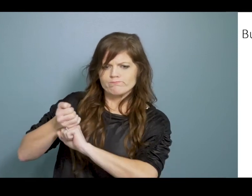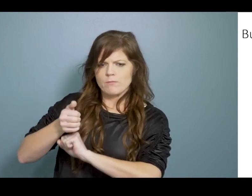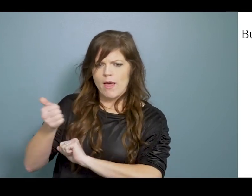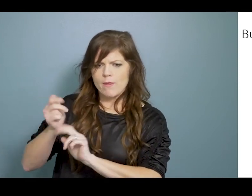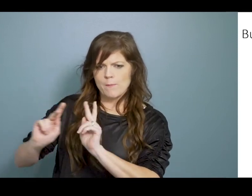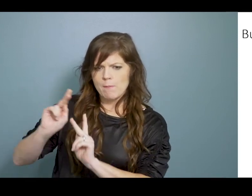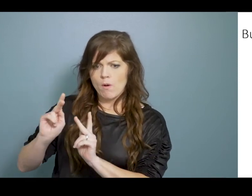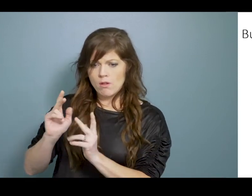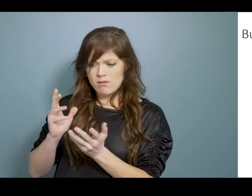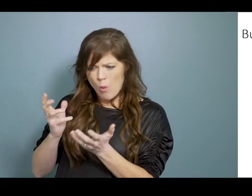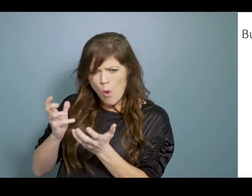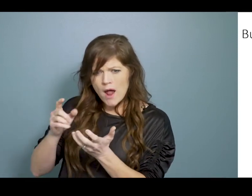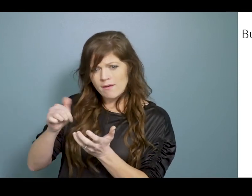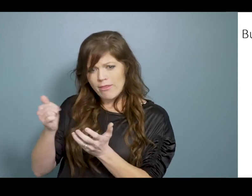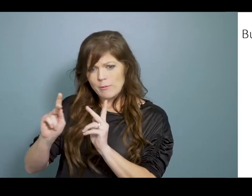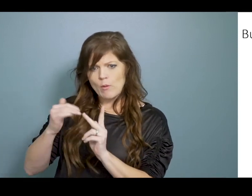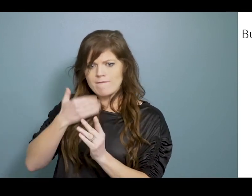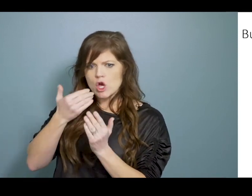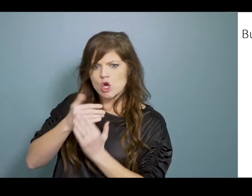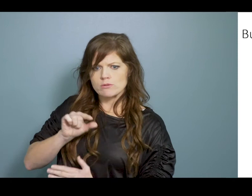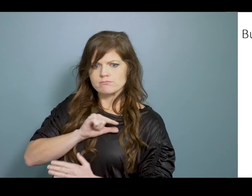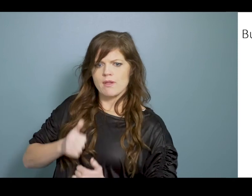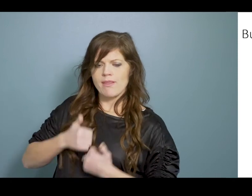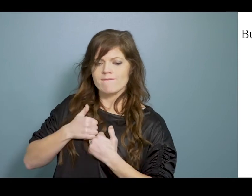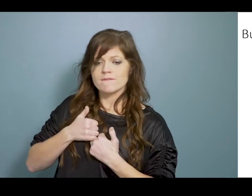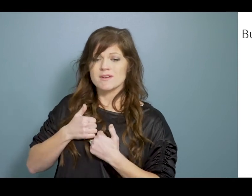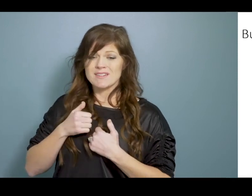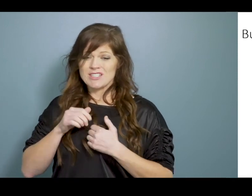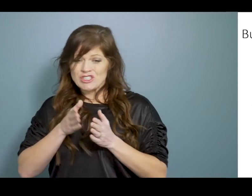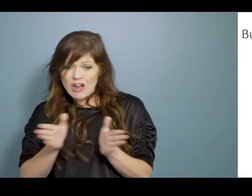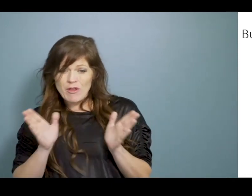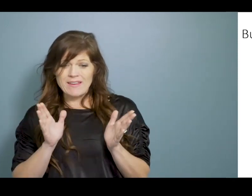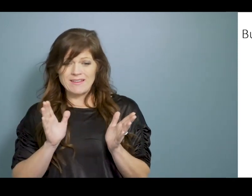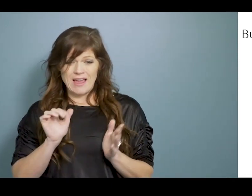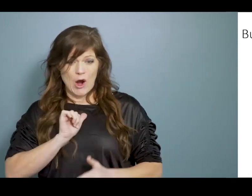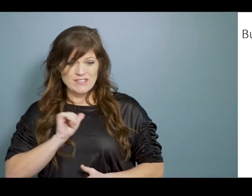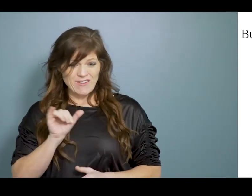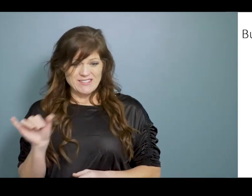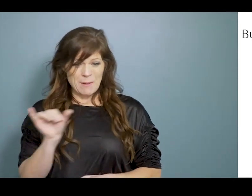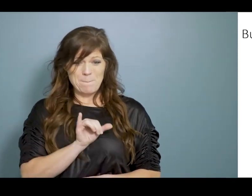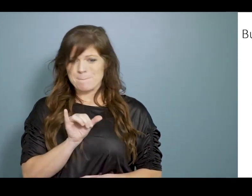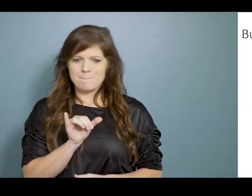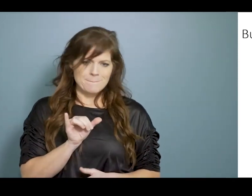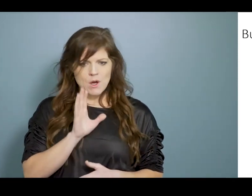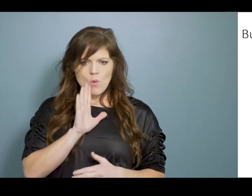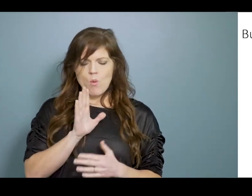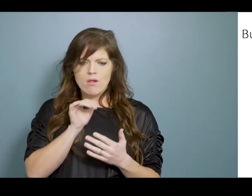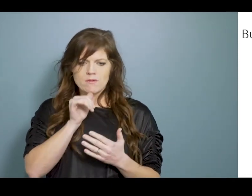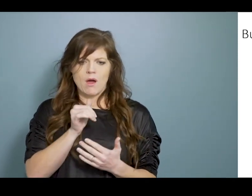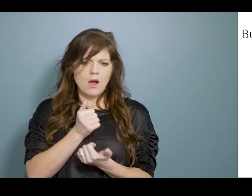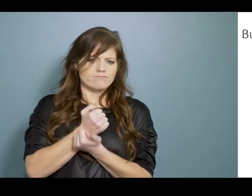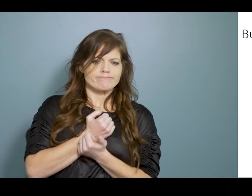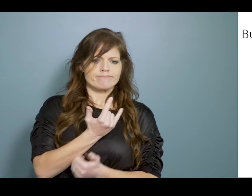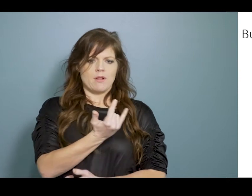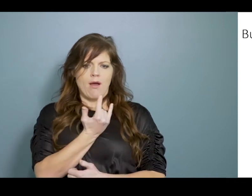good quality of life. We generally are super hard on ourselves. And so spending some time looking